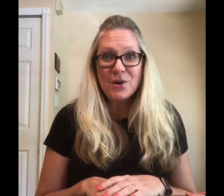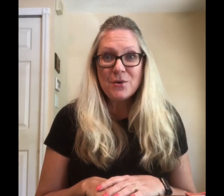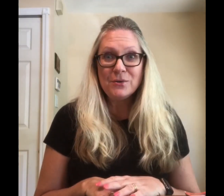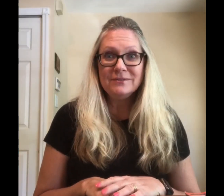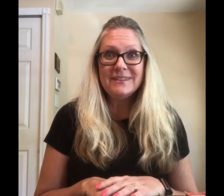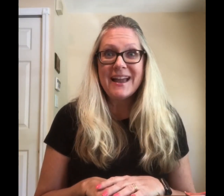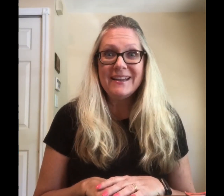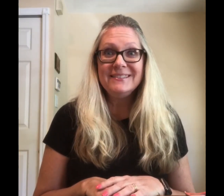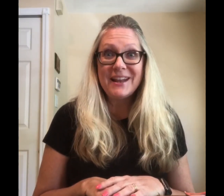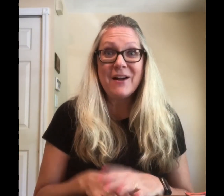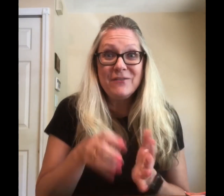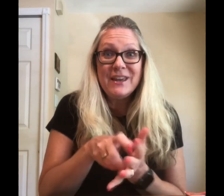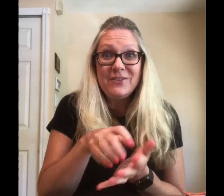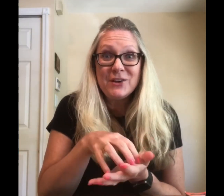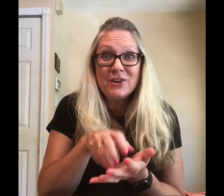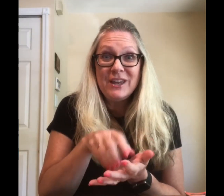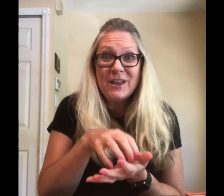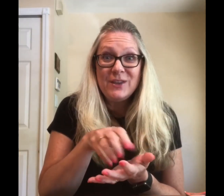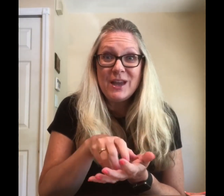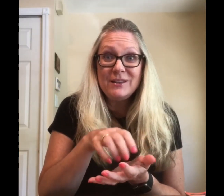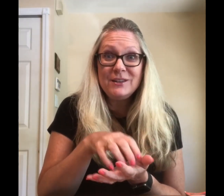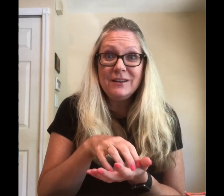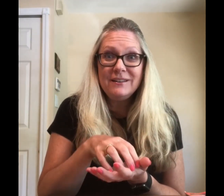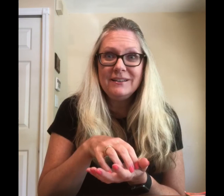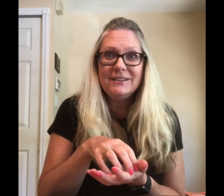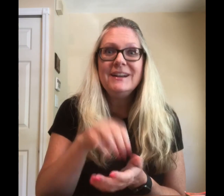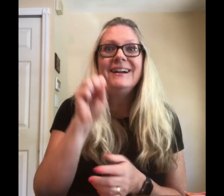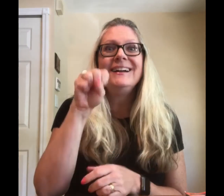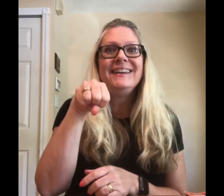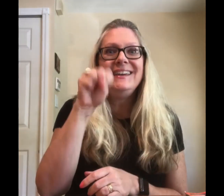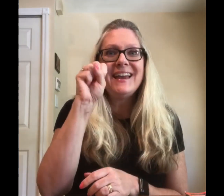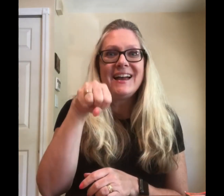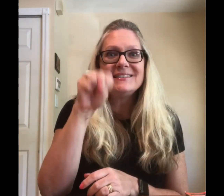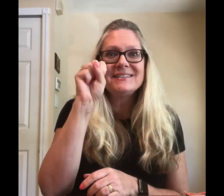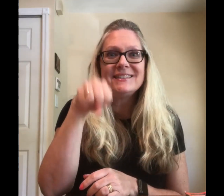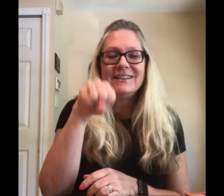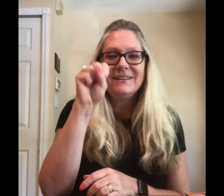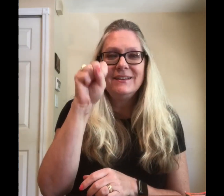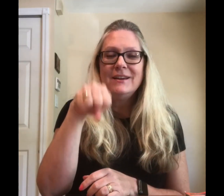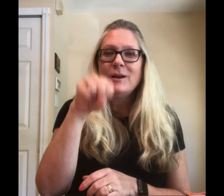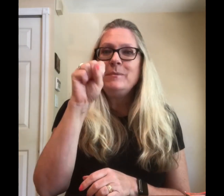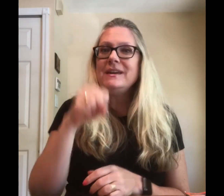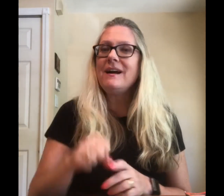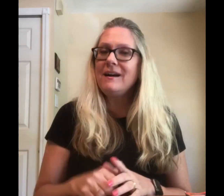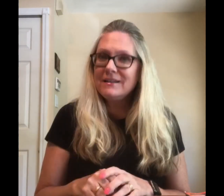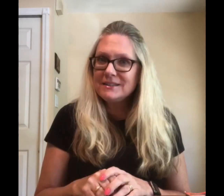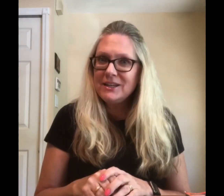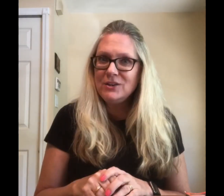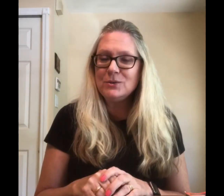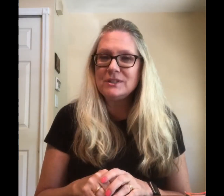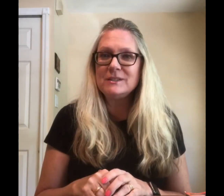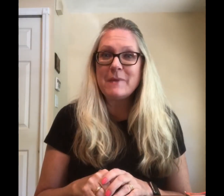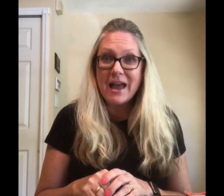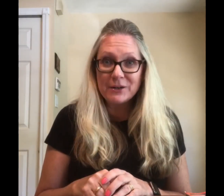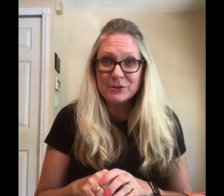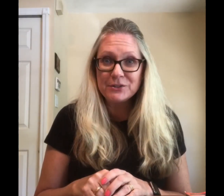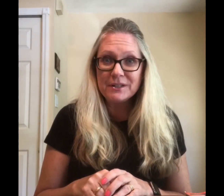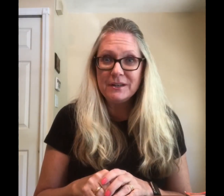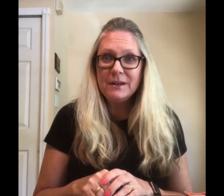So, did Alfie get the cookie at the end? Yes, because he used his manners.